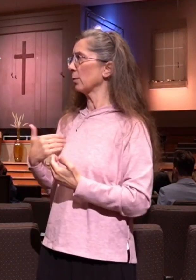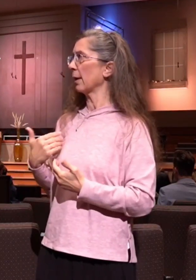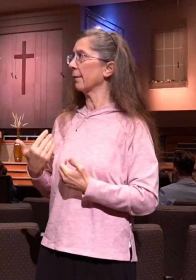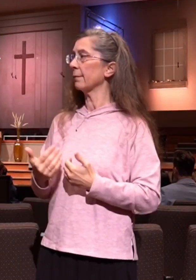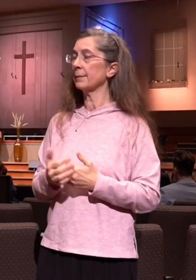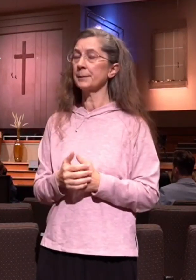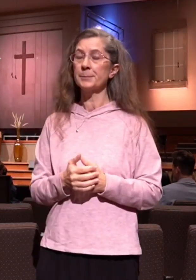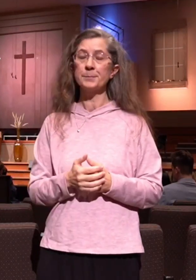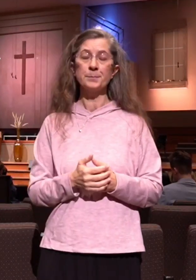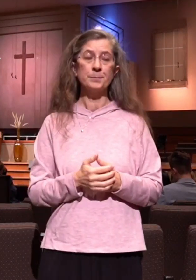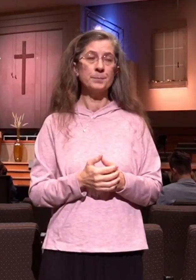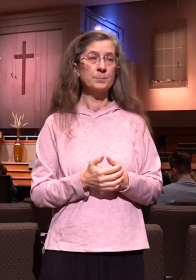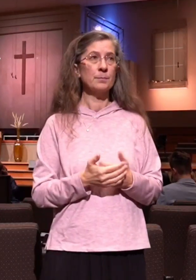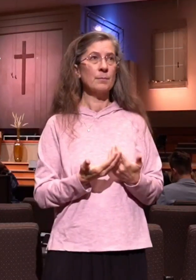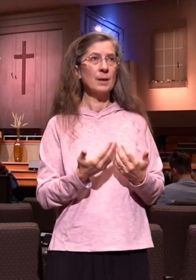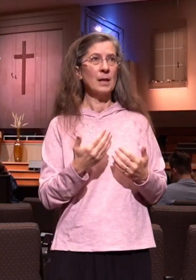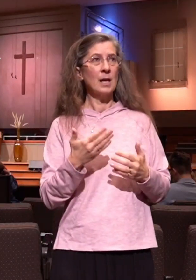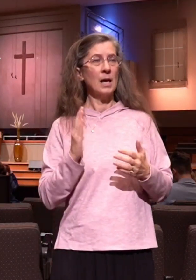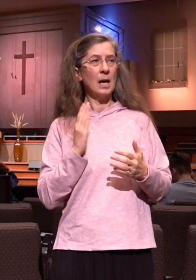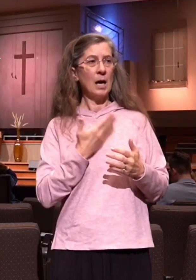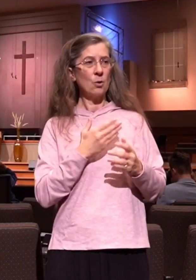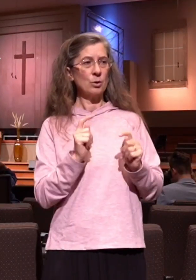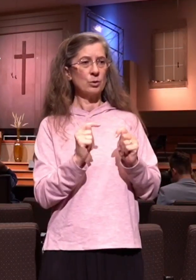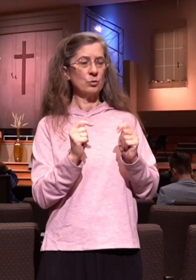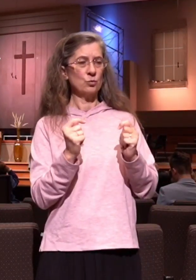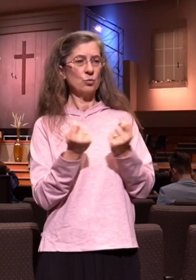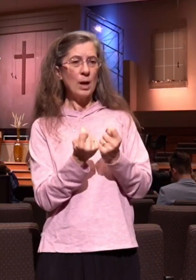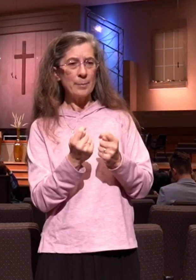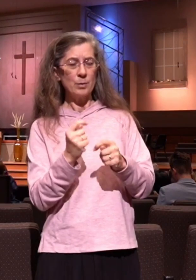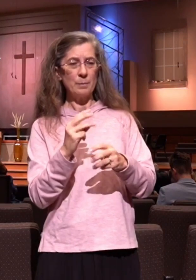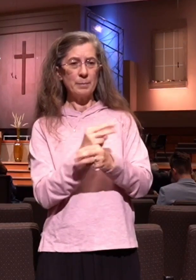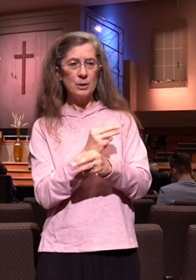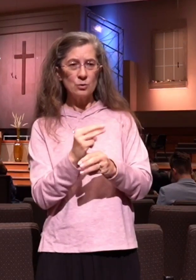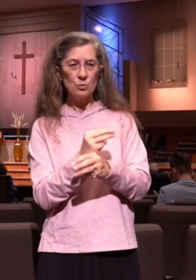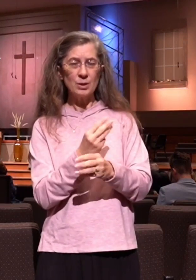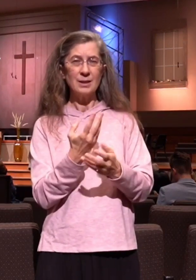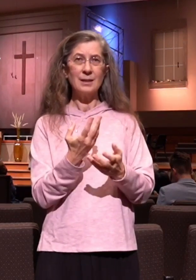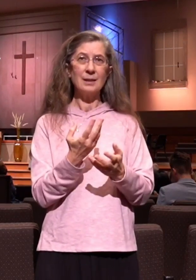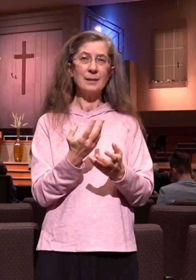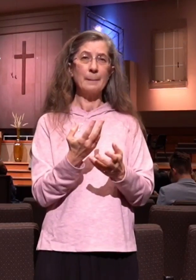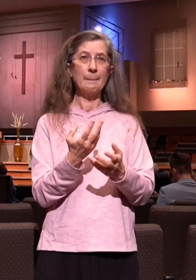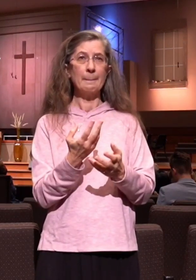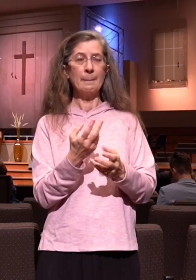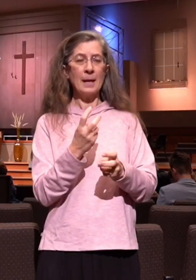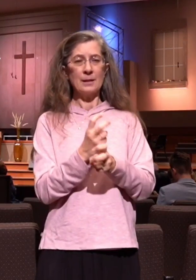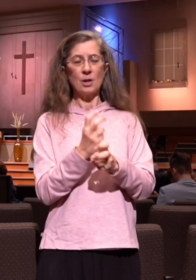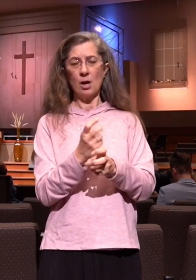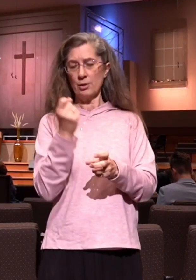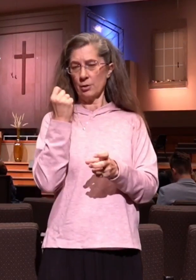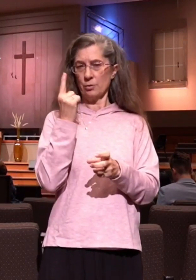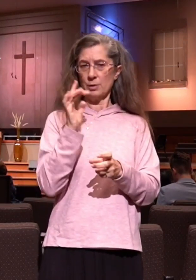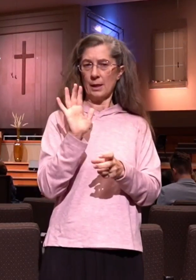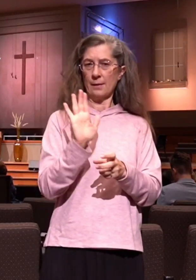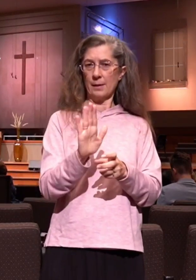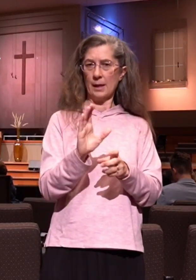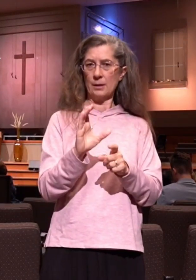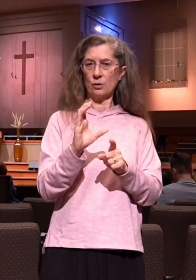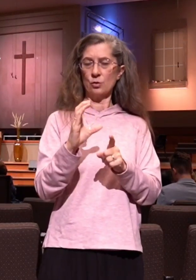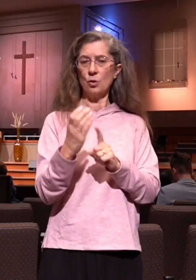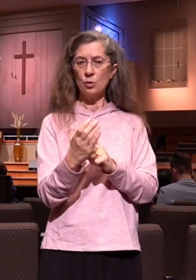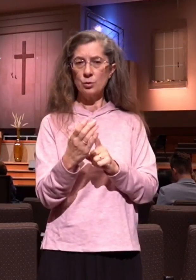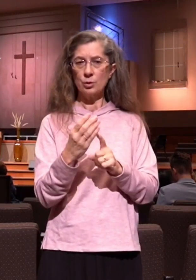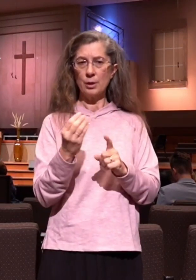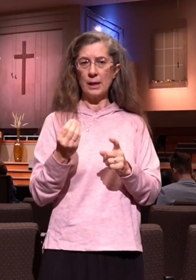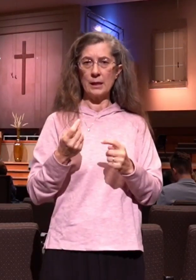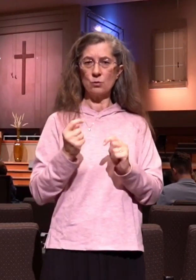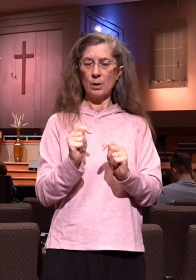Taiwan? For our tribal ministry is understanding just how different that culture is and trying to make inroads